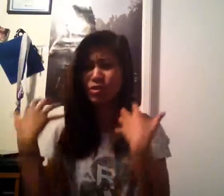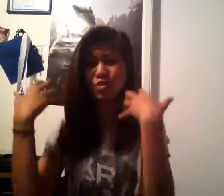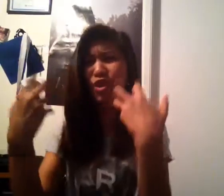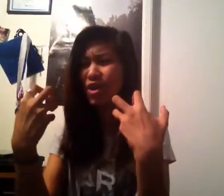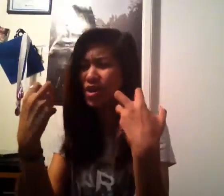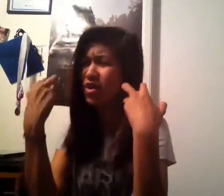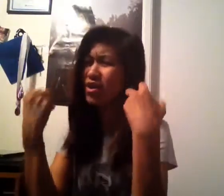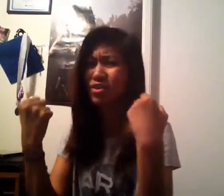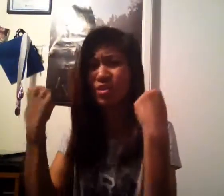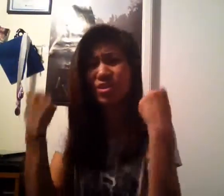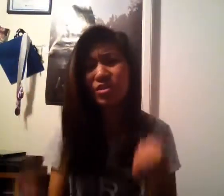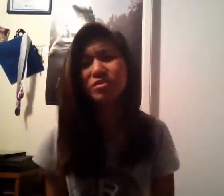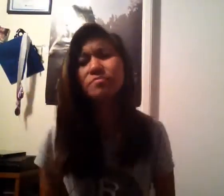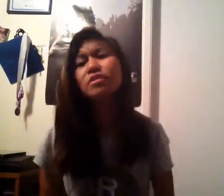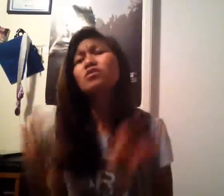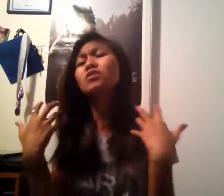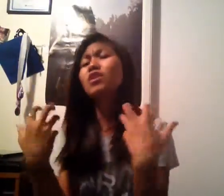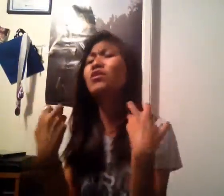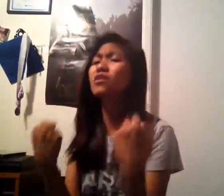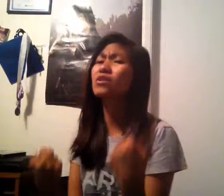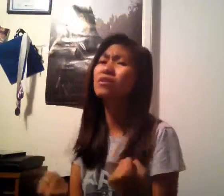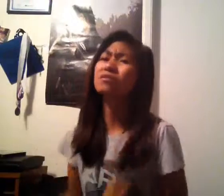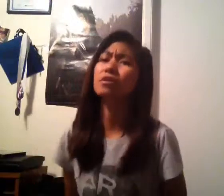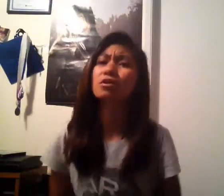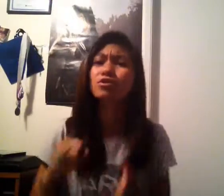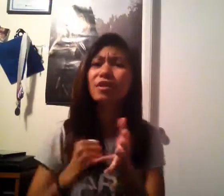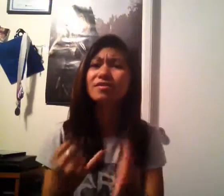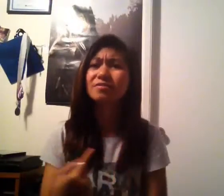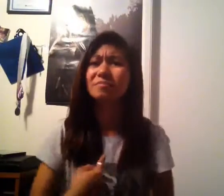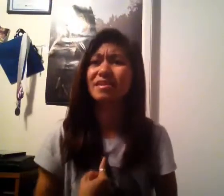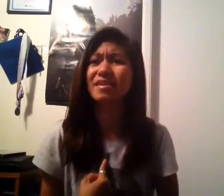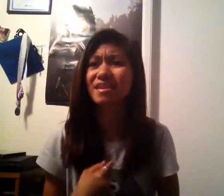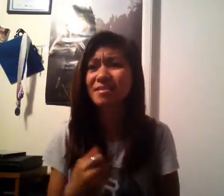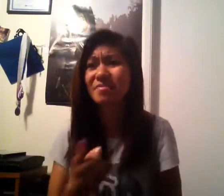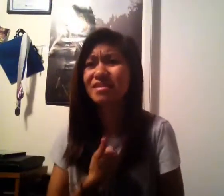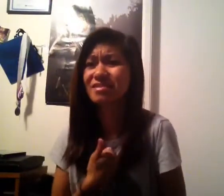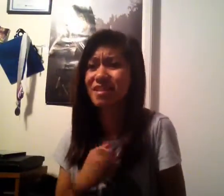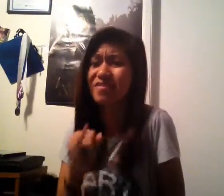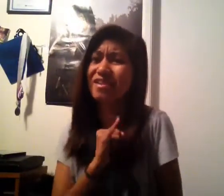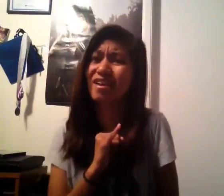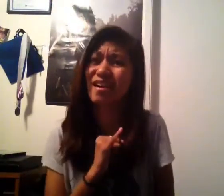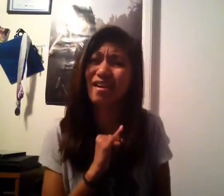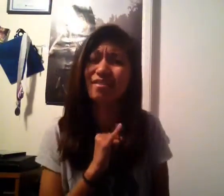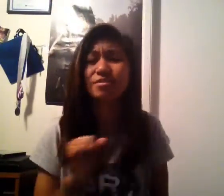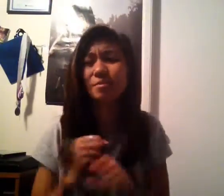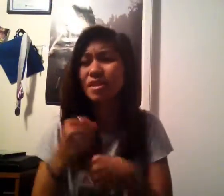stronger, stronger. Just me, myself and I. What doesn't kill you